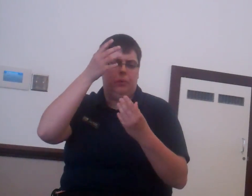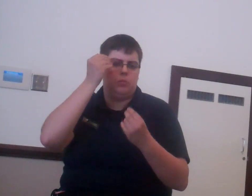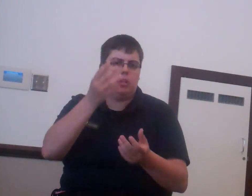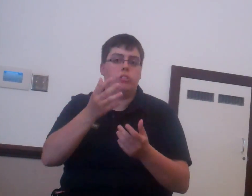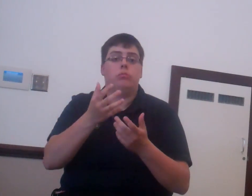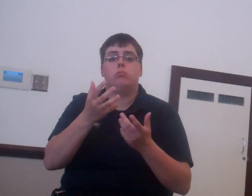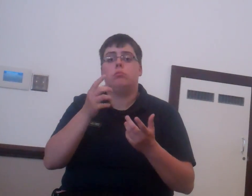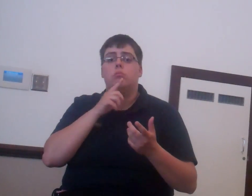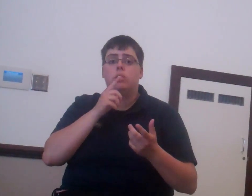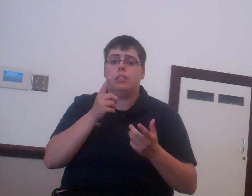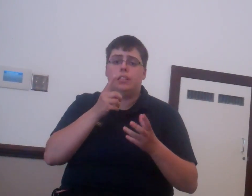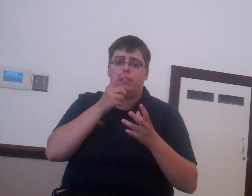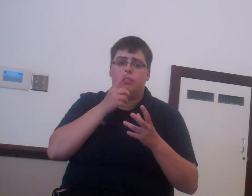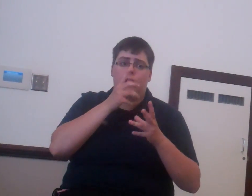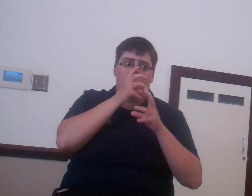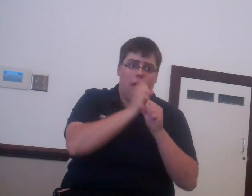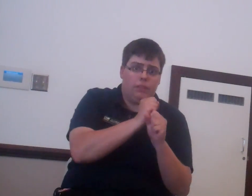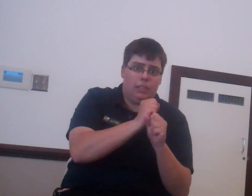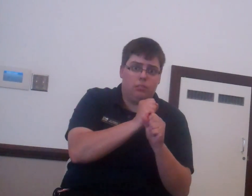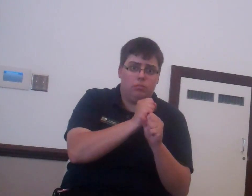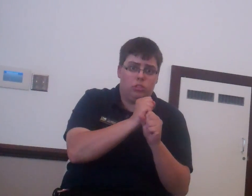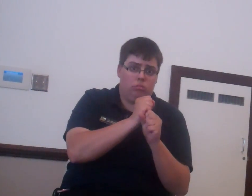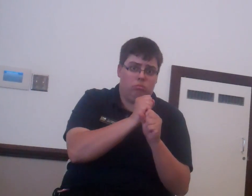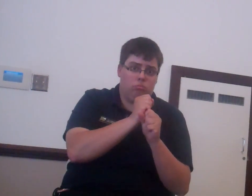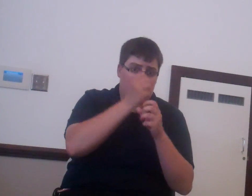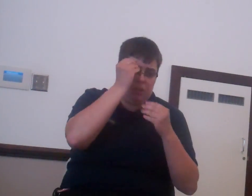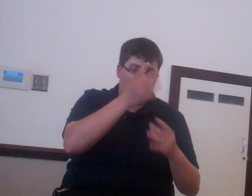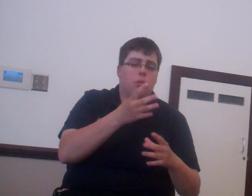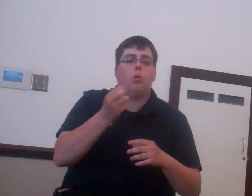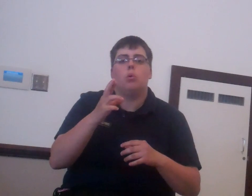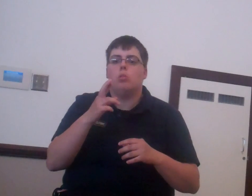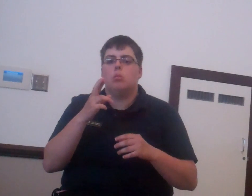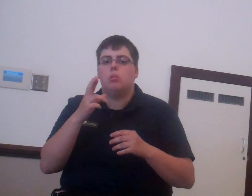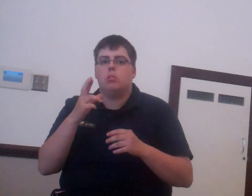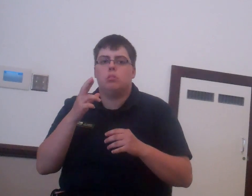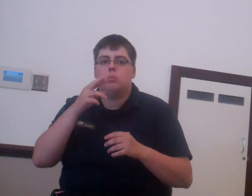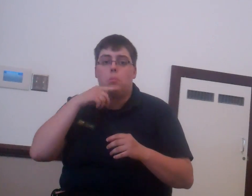information? Another way we might look at organizational networks is by examining the channels that are